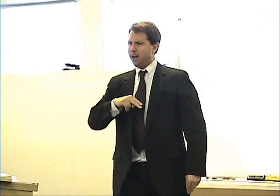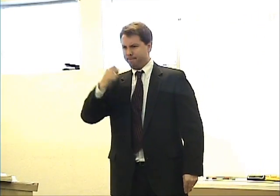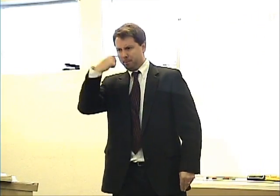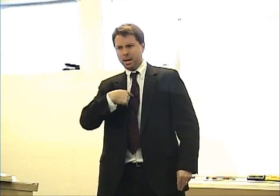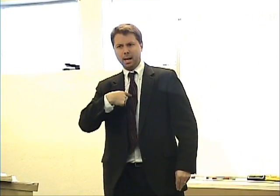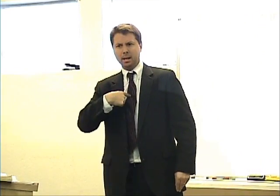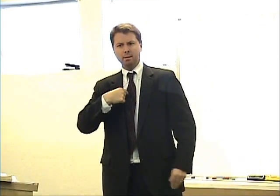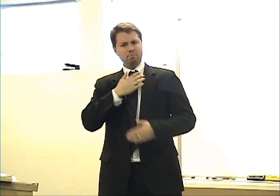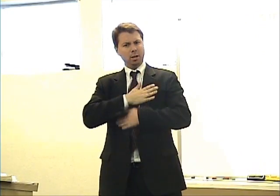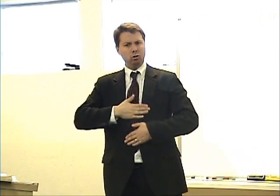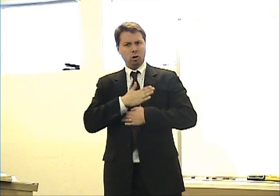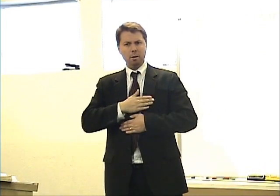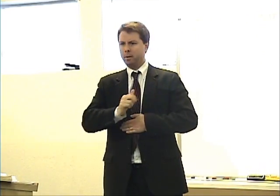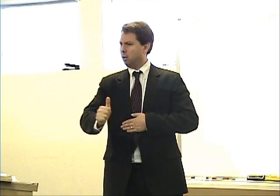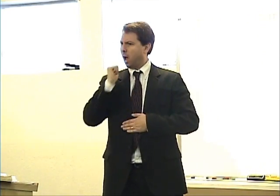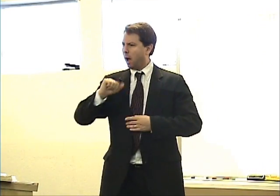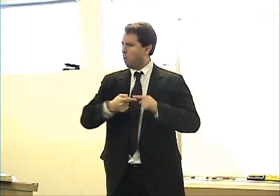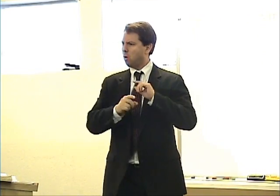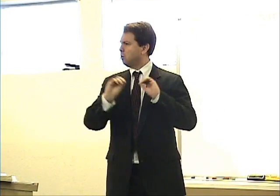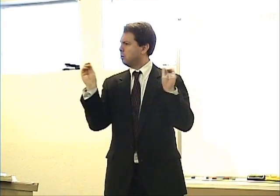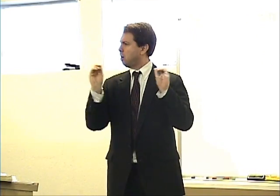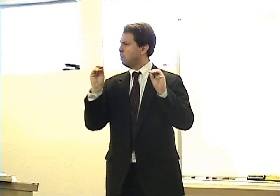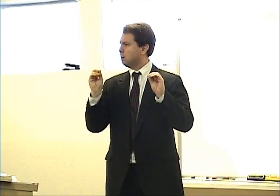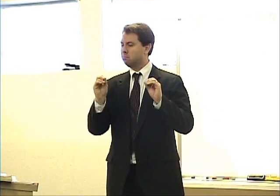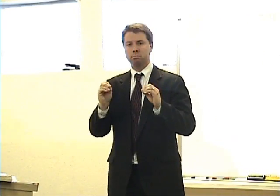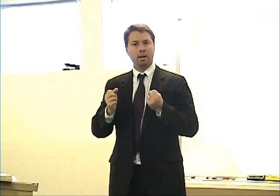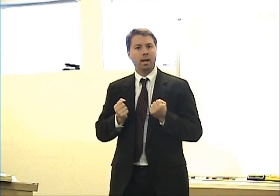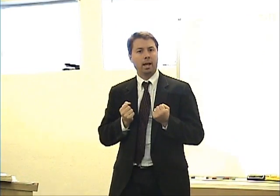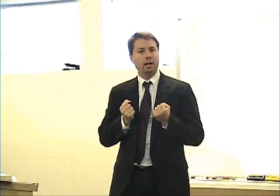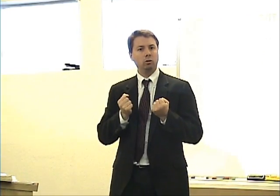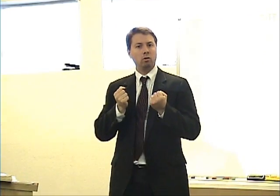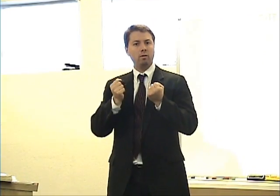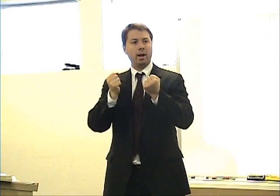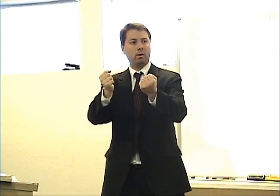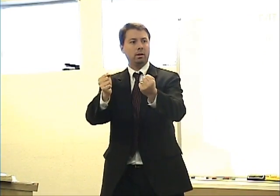for me. Enjoyable. I won't hurt no one. And he drove out.